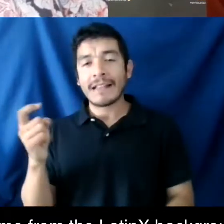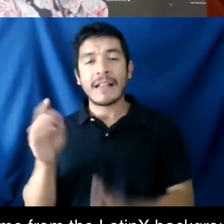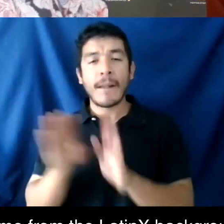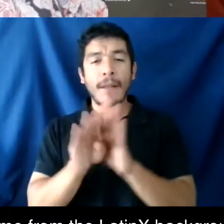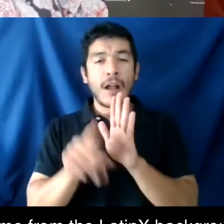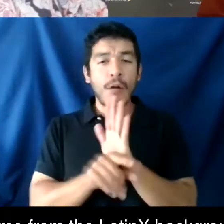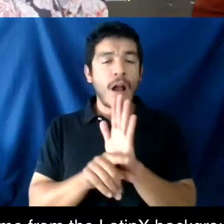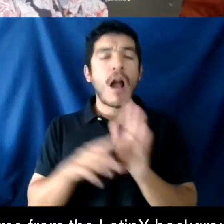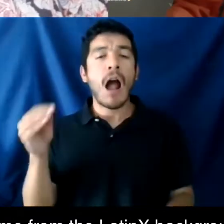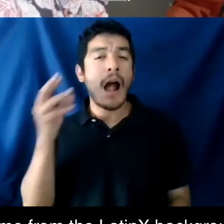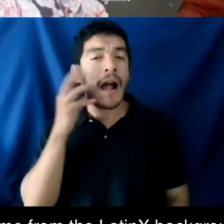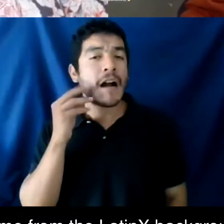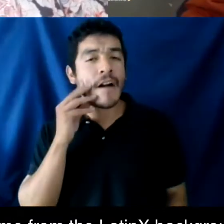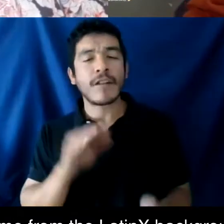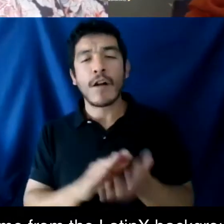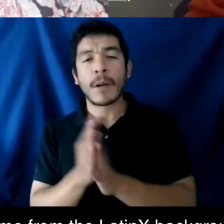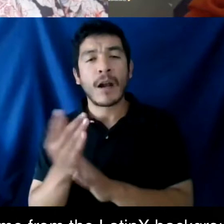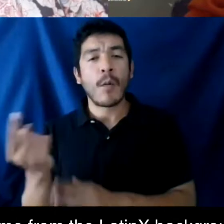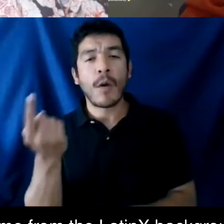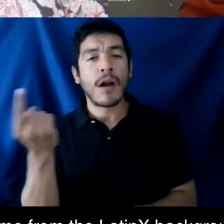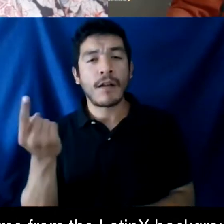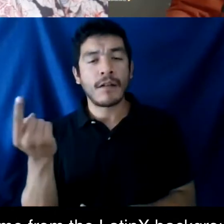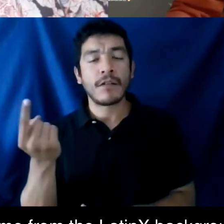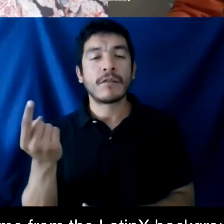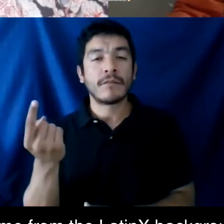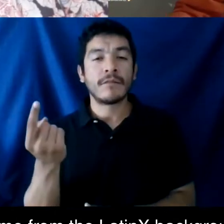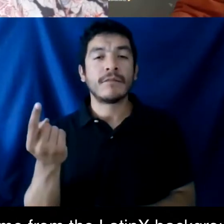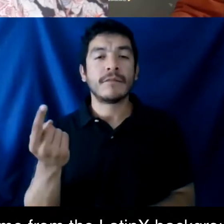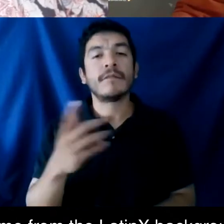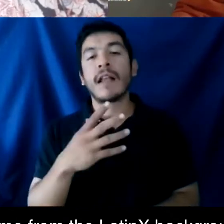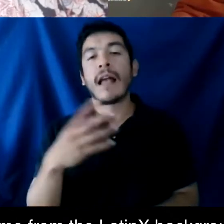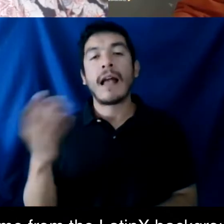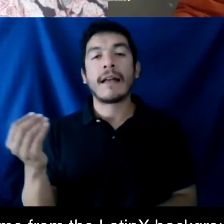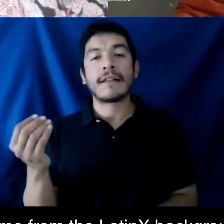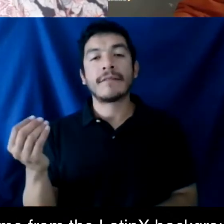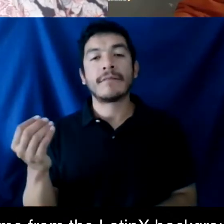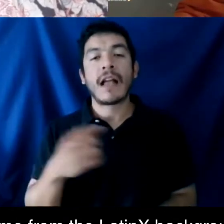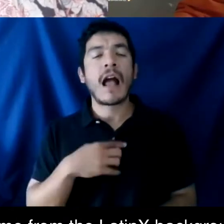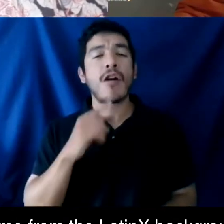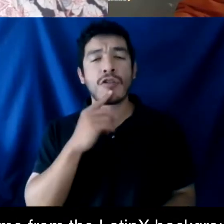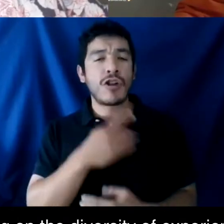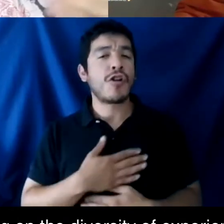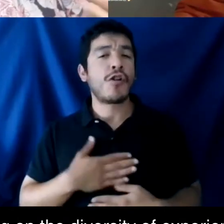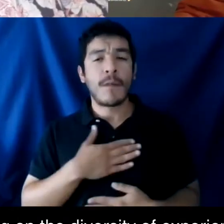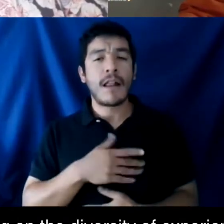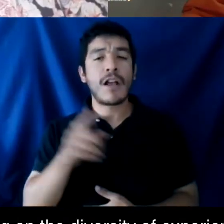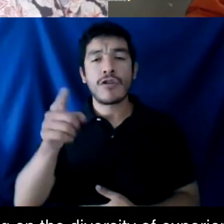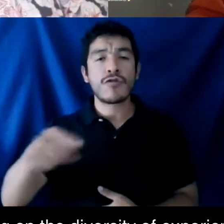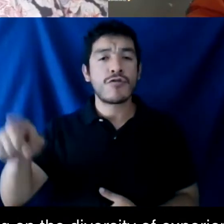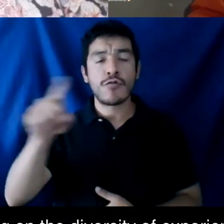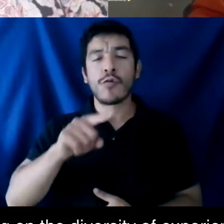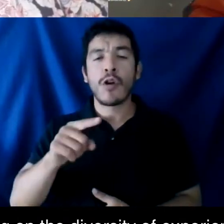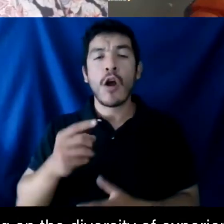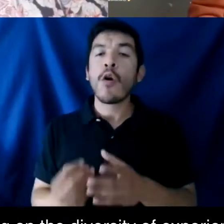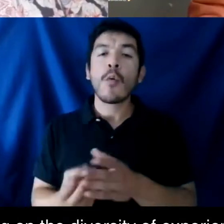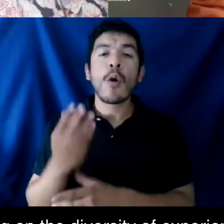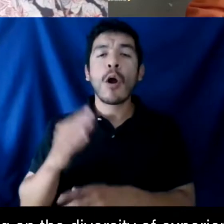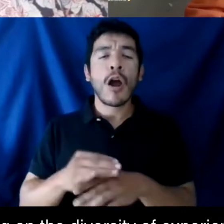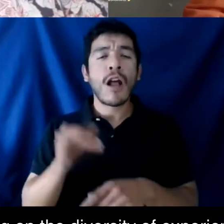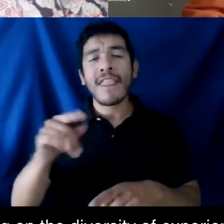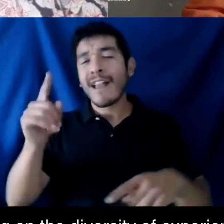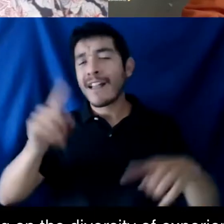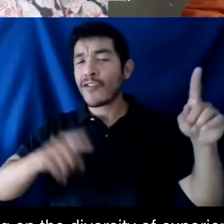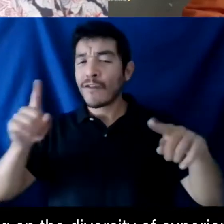the experience of being one. Um, and I really appreciate you expounding on the diversity